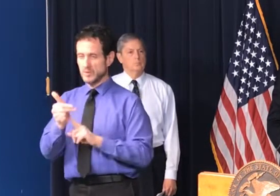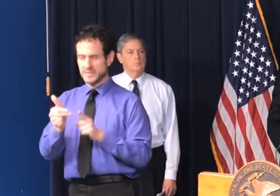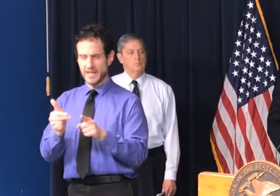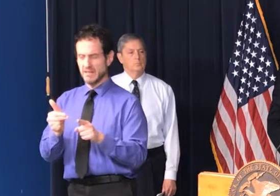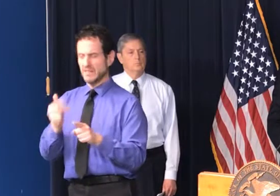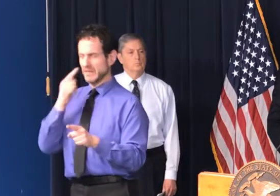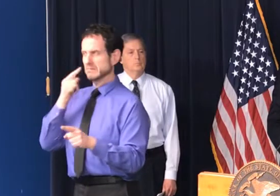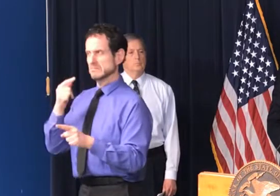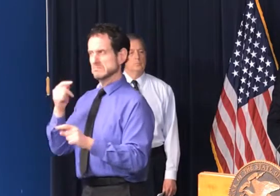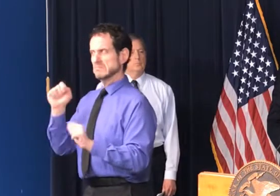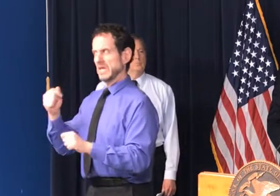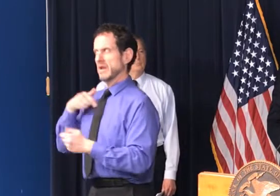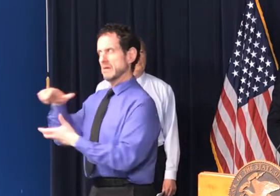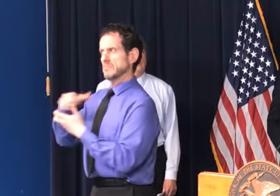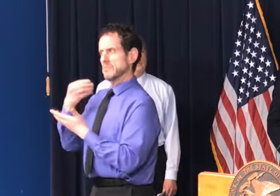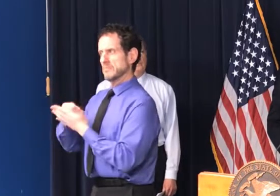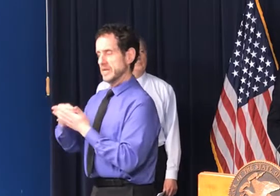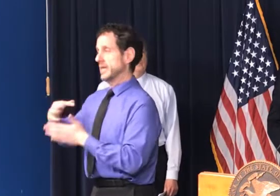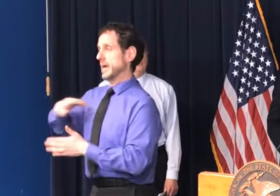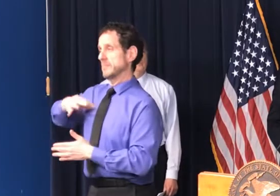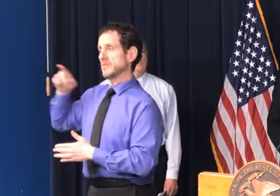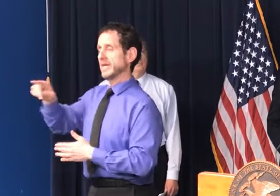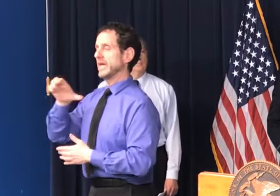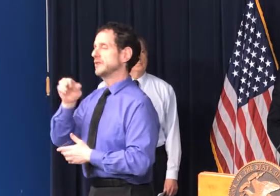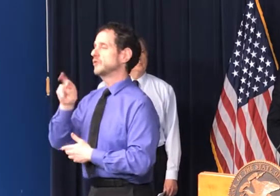eligibility and apply online at